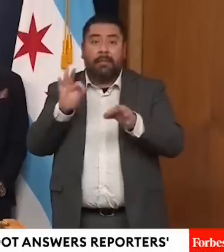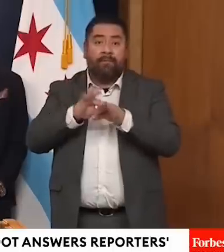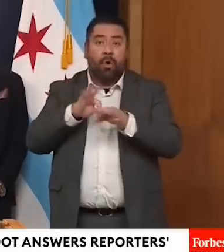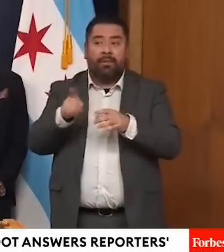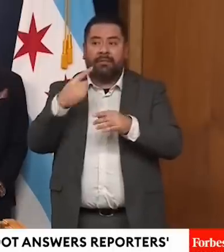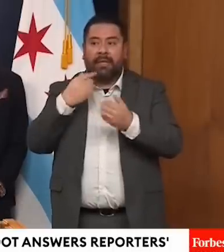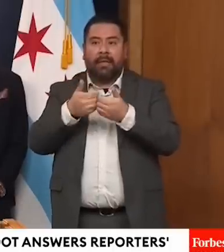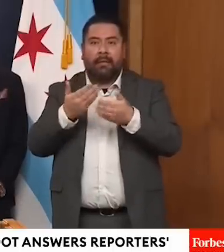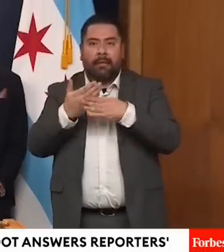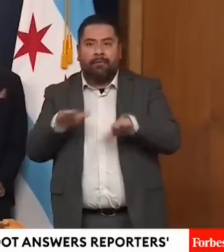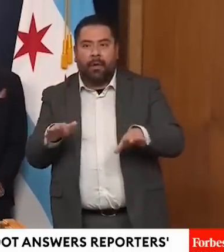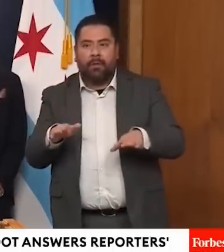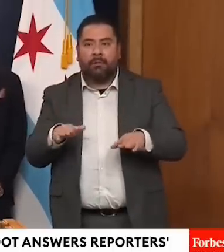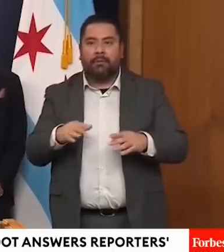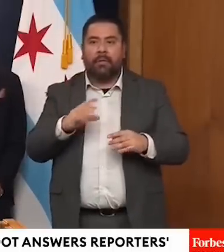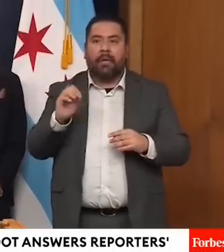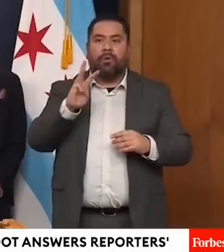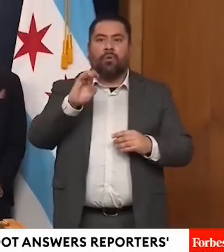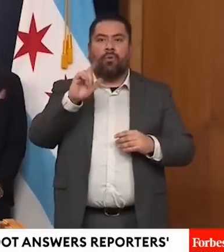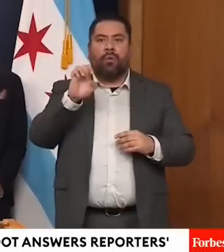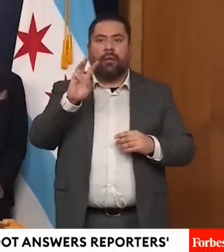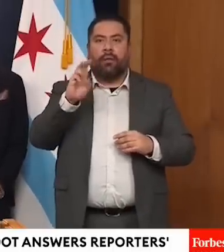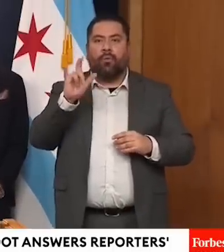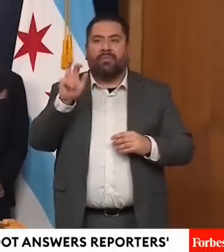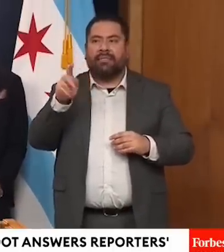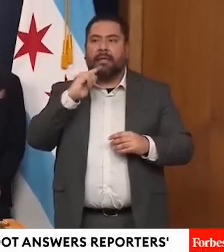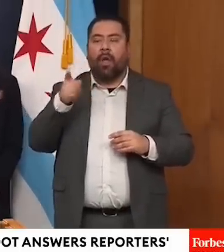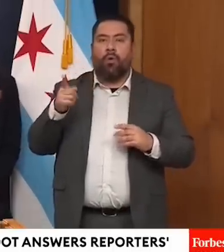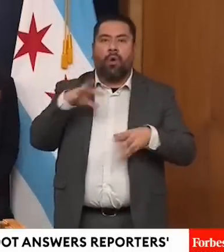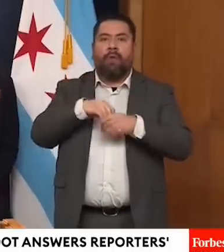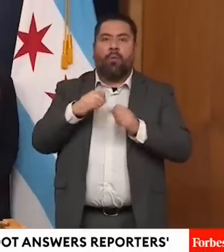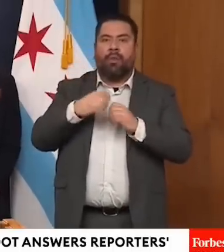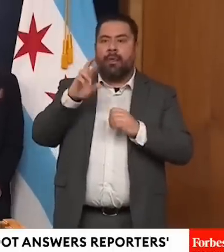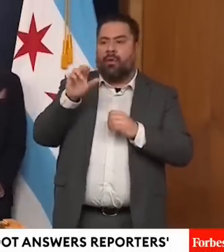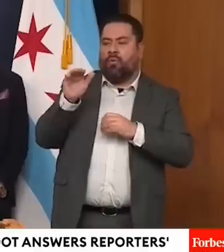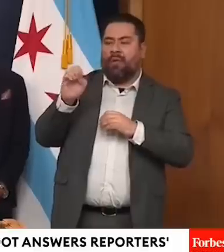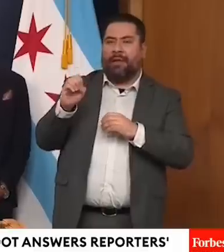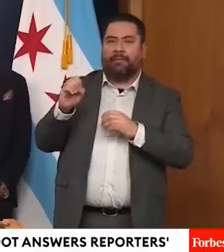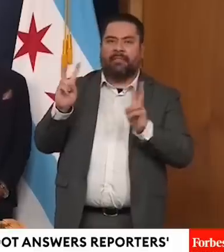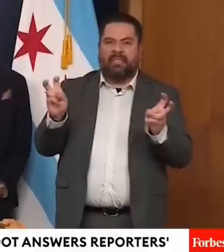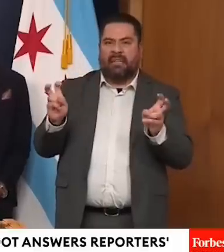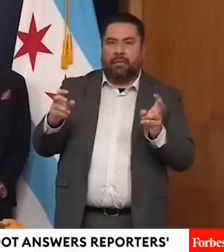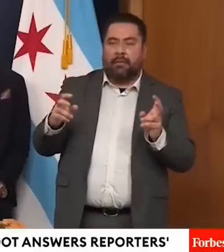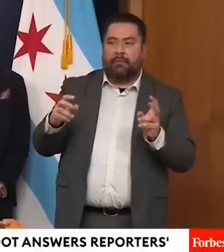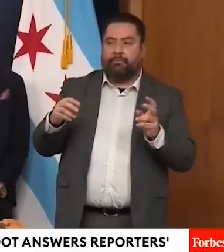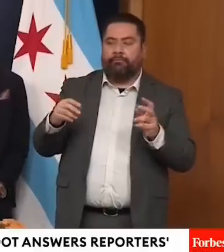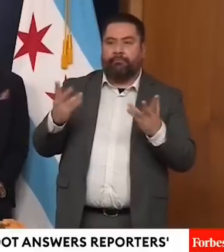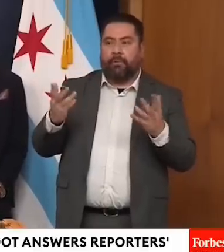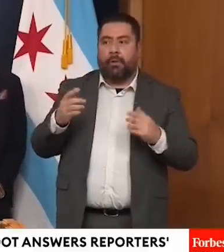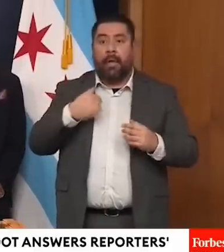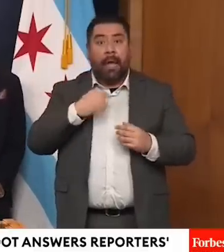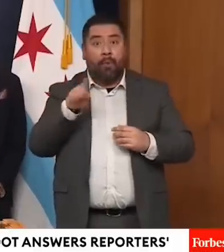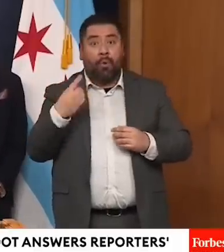And by your touting it, Willie Wilson today even saying you're playing the race card by putting this out there. Can you respond? Well, I am